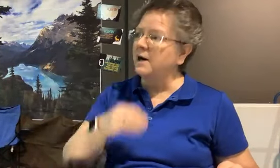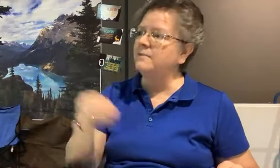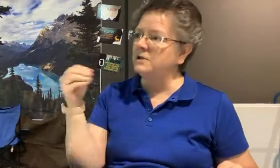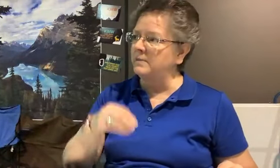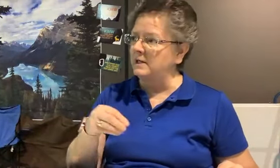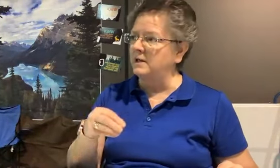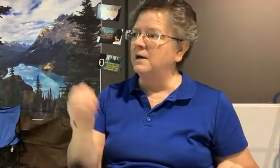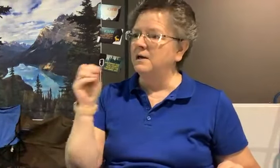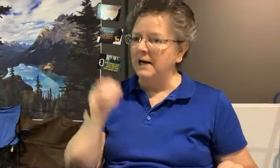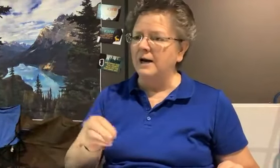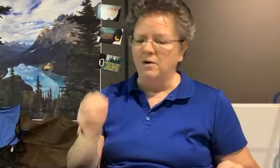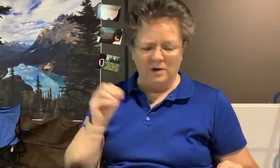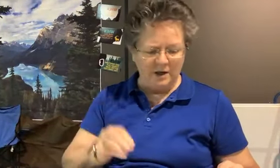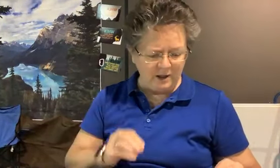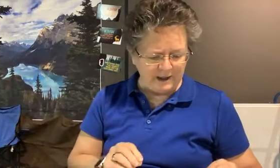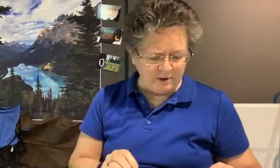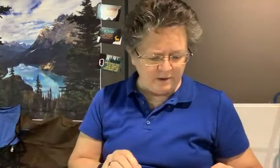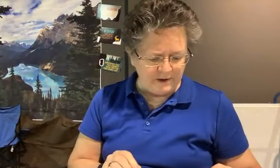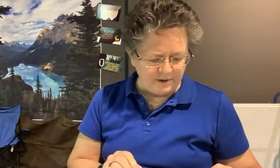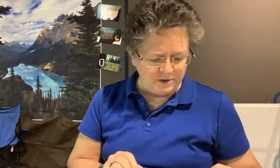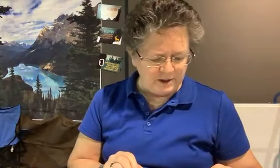to me now, unlike what your fathers did.